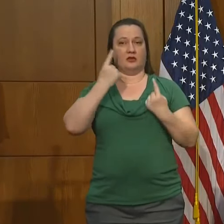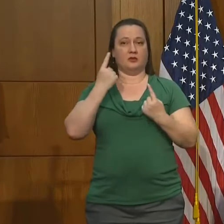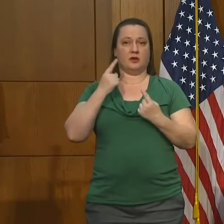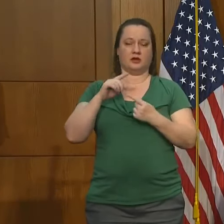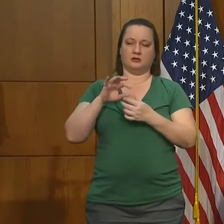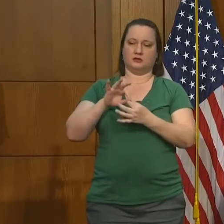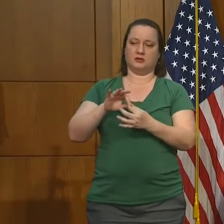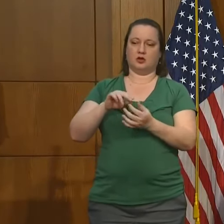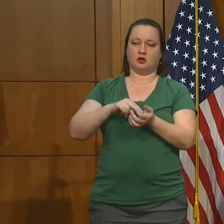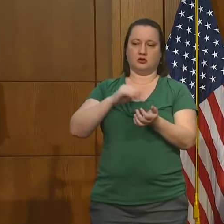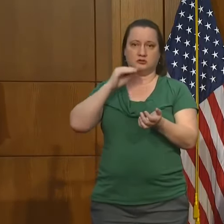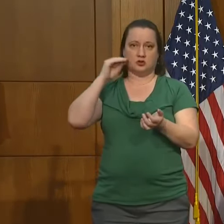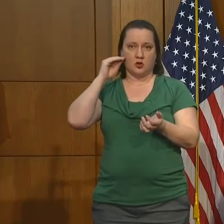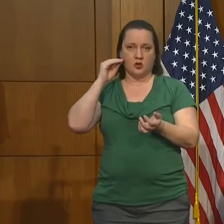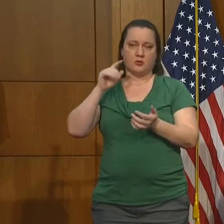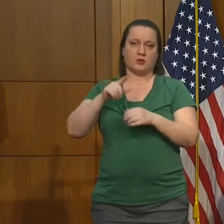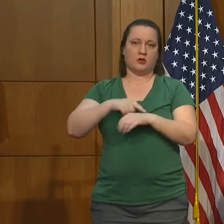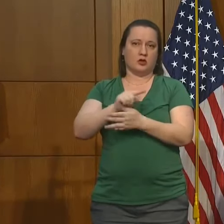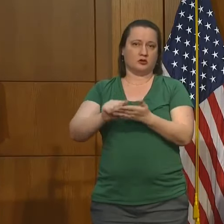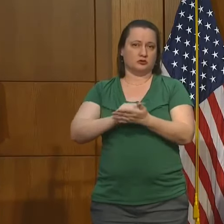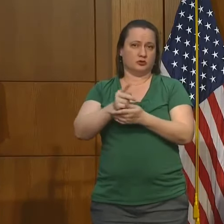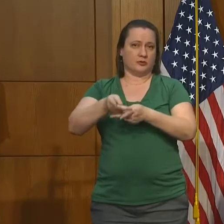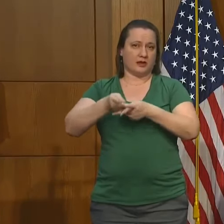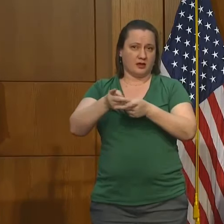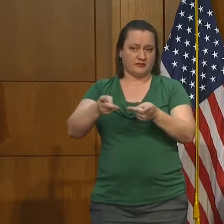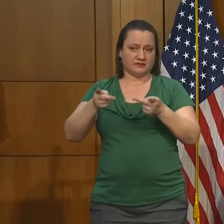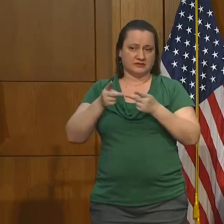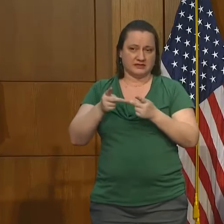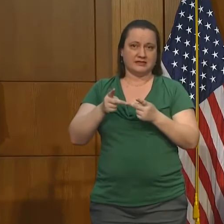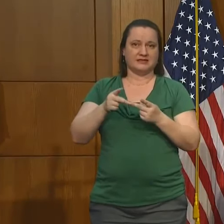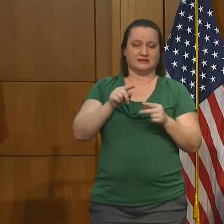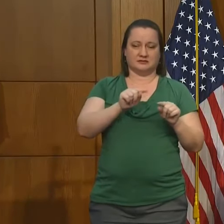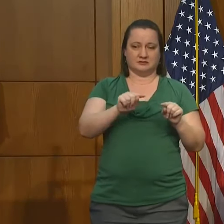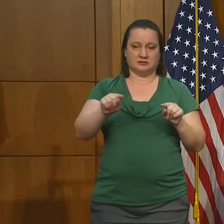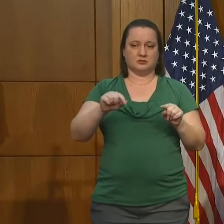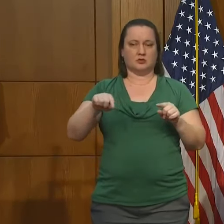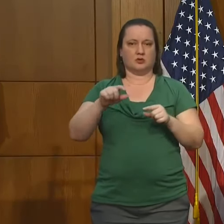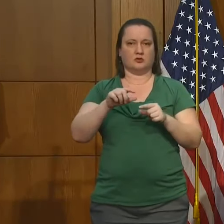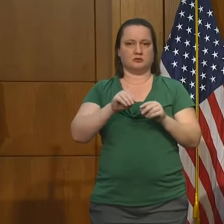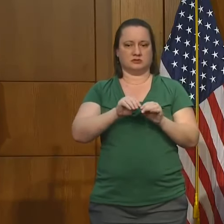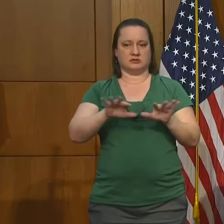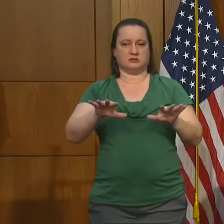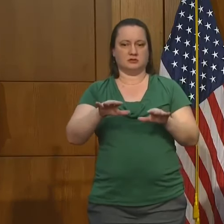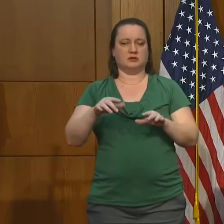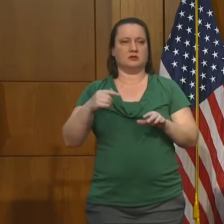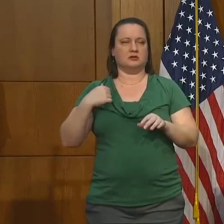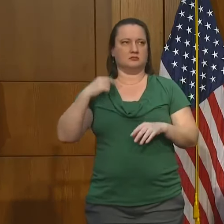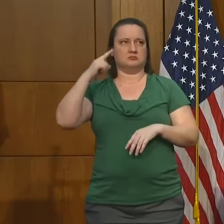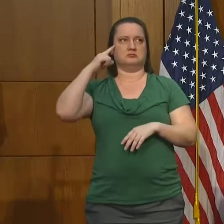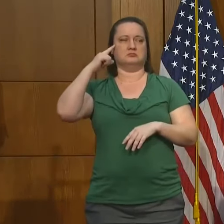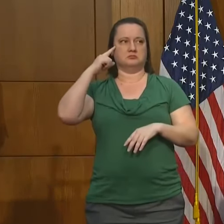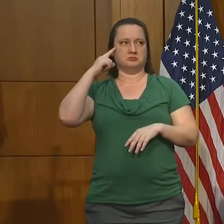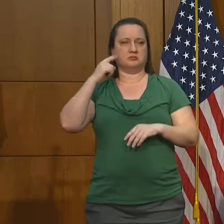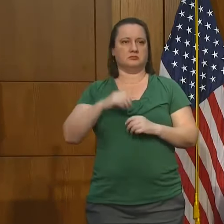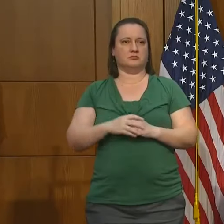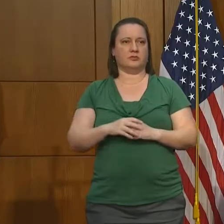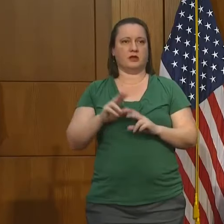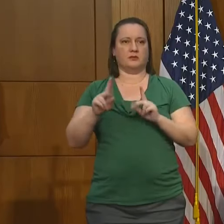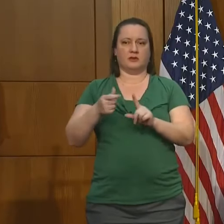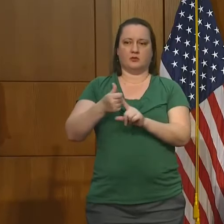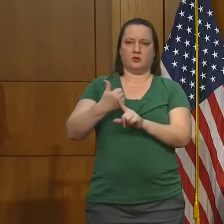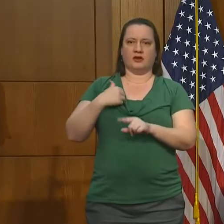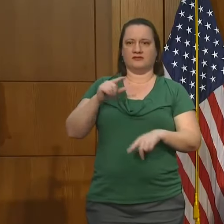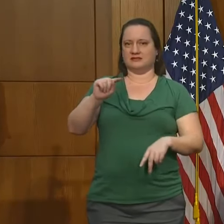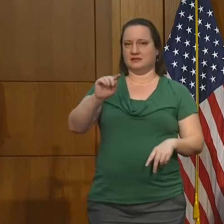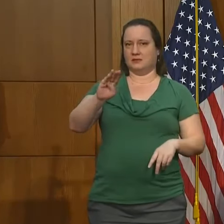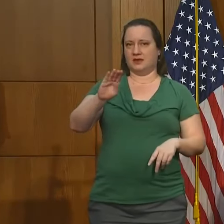the nursing homes and long-term care facilities, and I think the questioner asked those that had traumatic brain